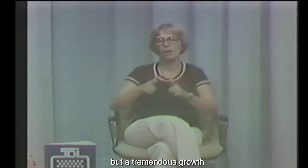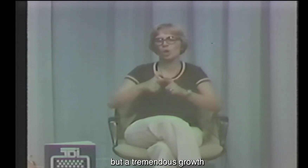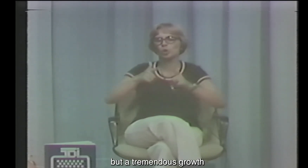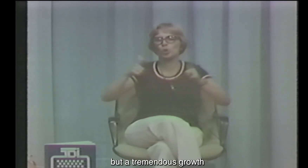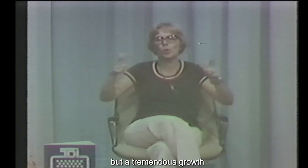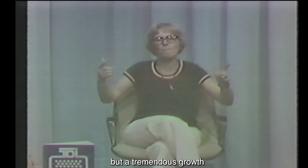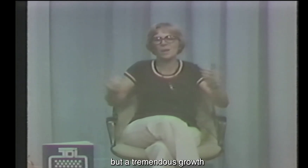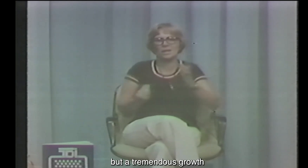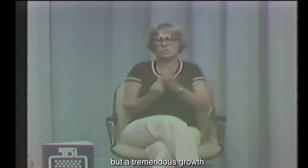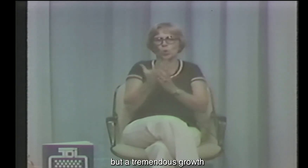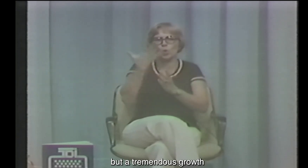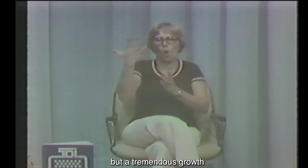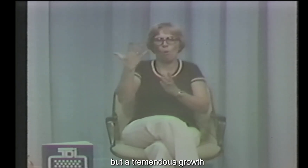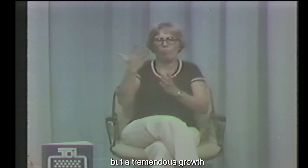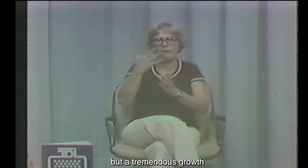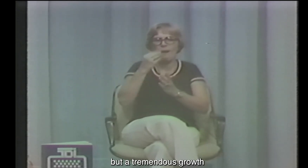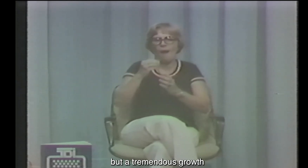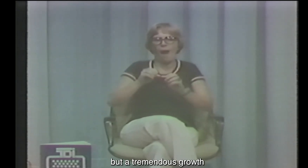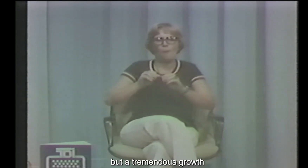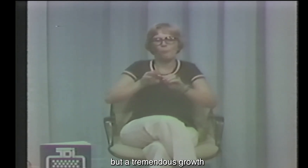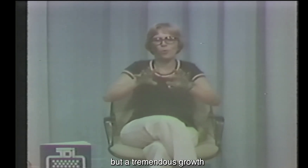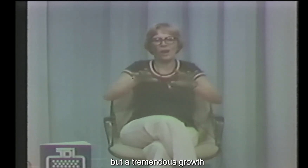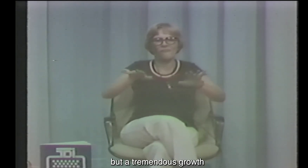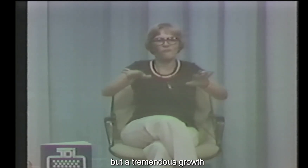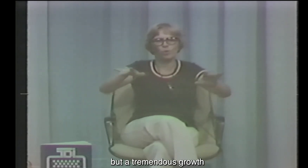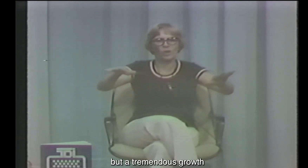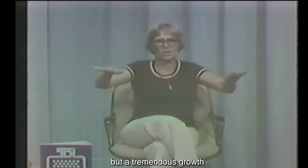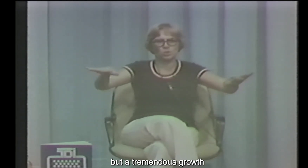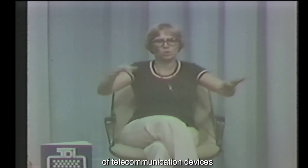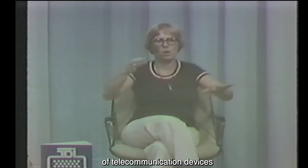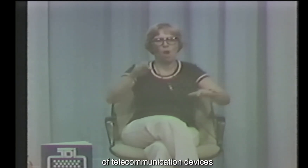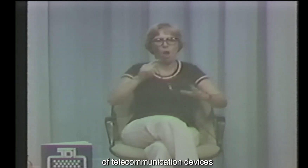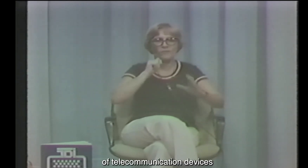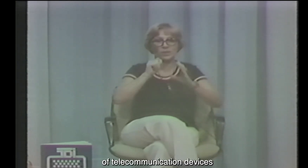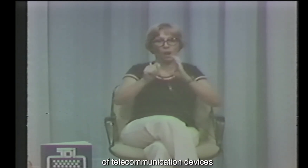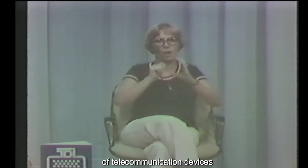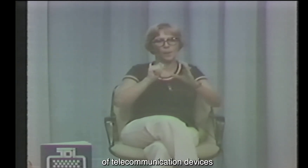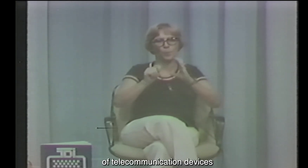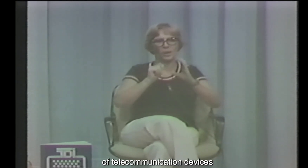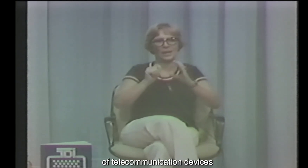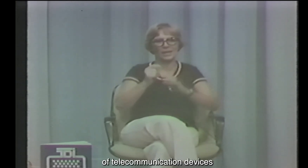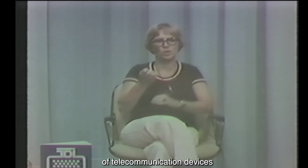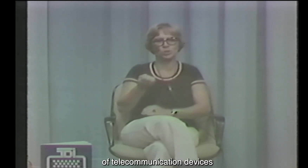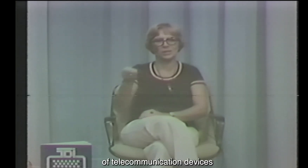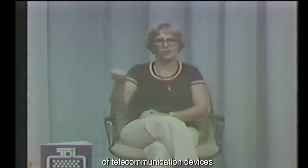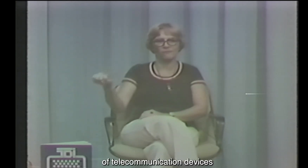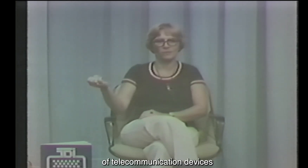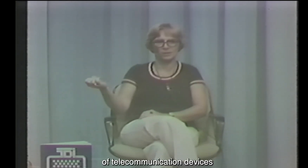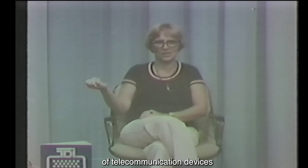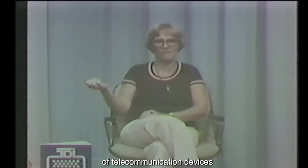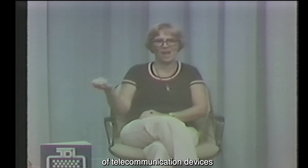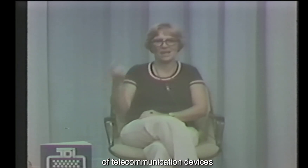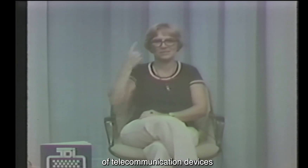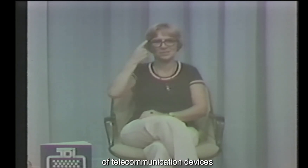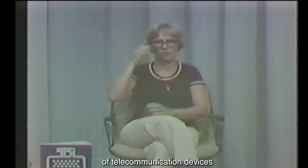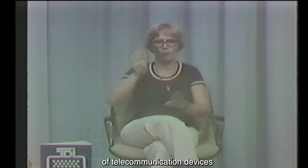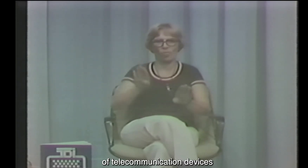a tremendous growth and proliferation of telecommunication devices for the